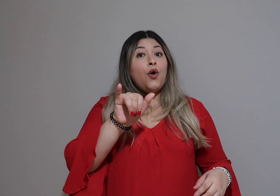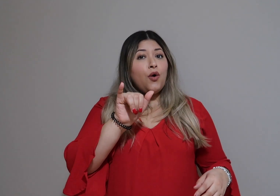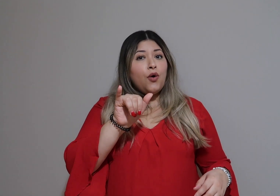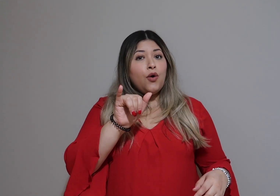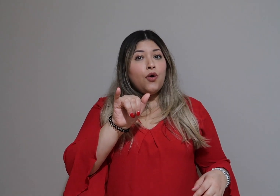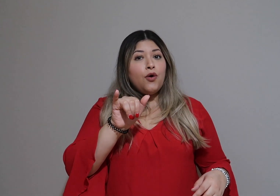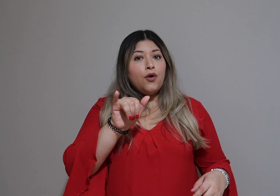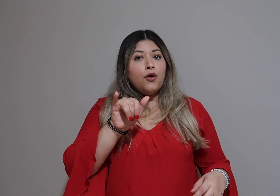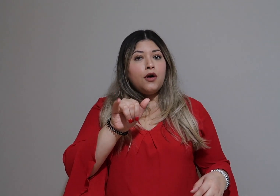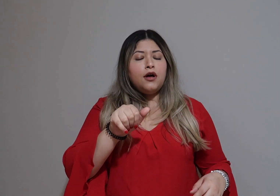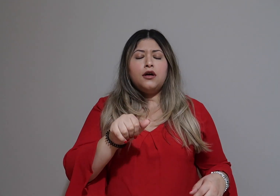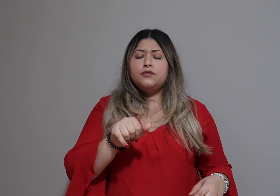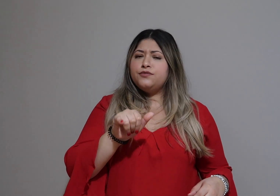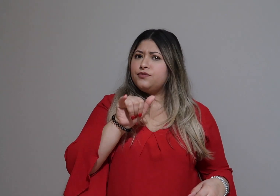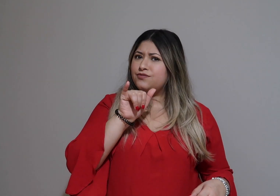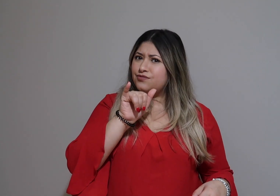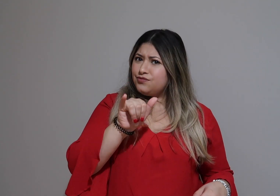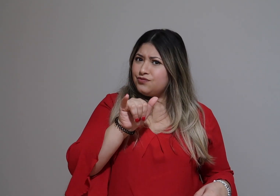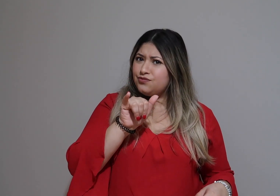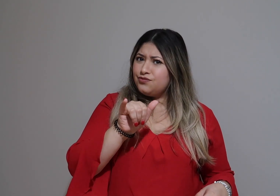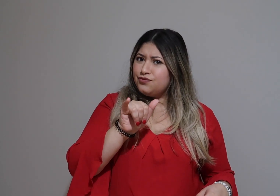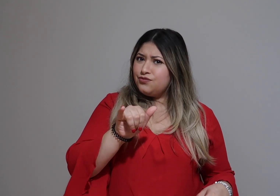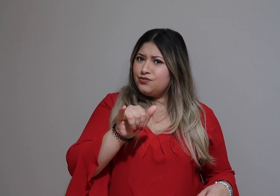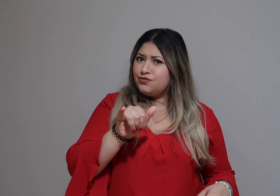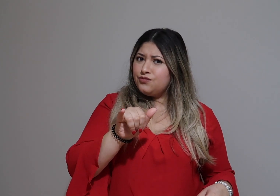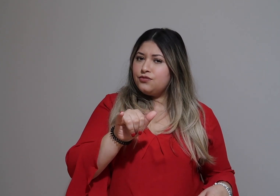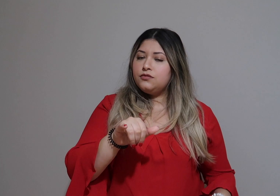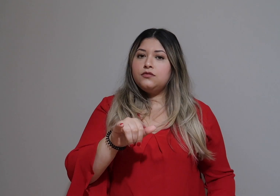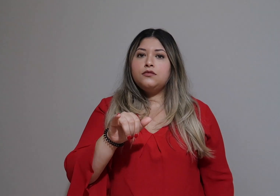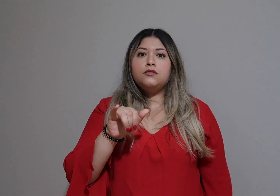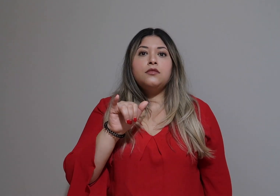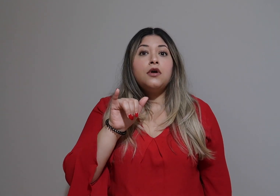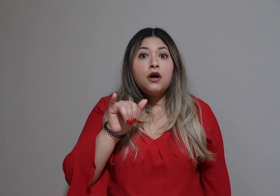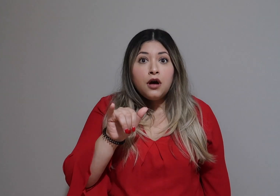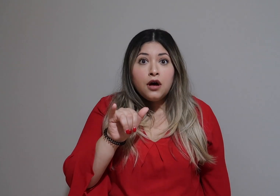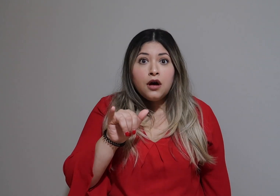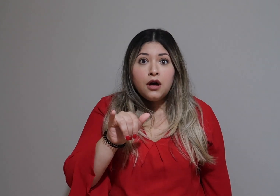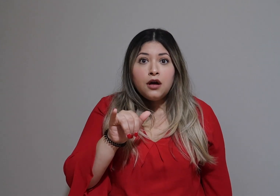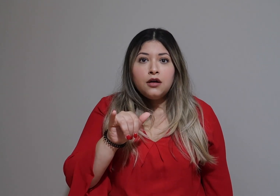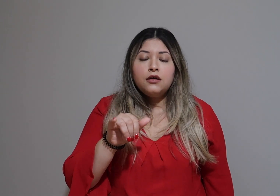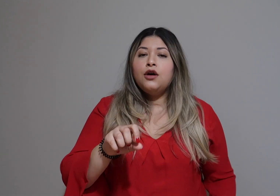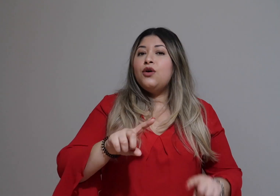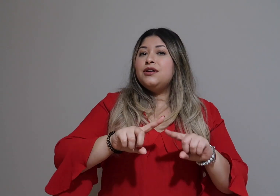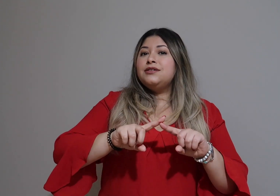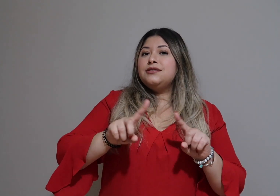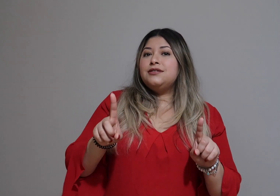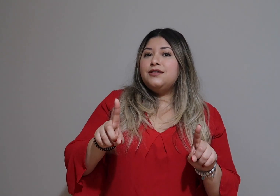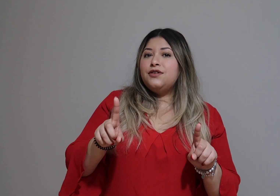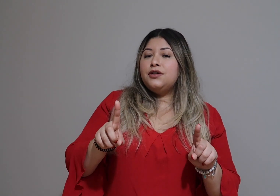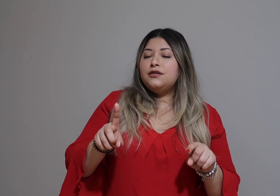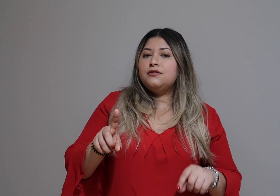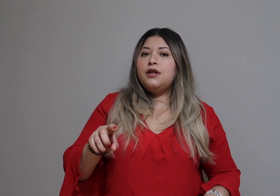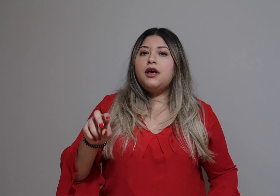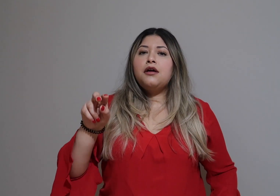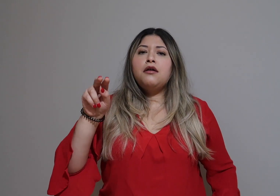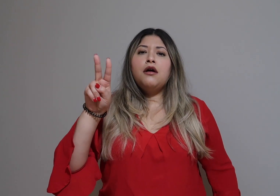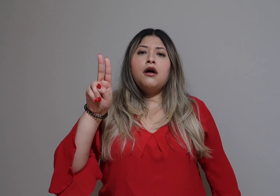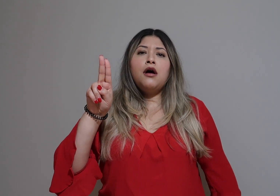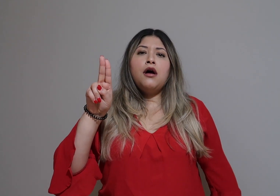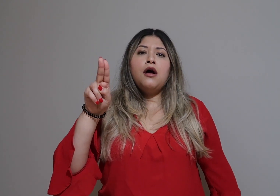like that. Oh, huh. Instead of saying or oh or uh-huh or mm-hmm, they